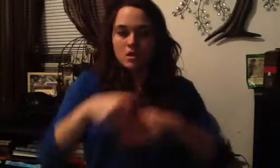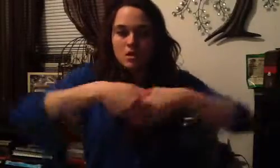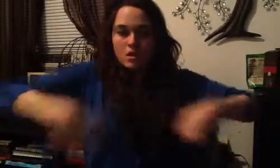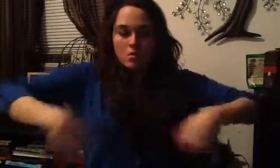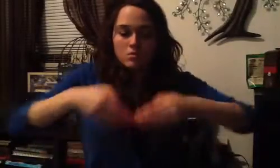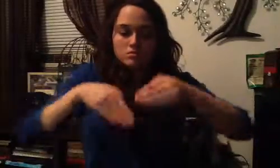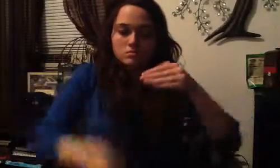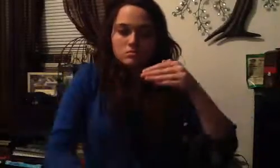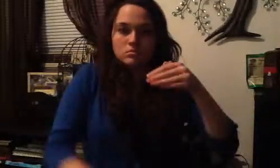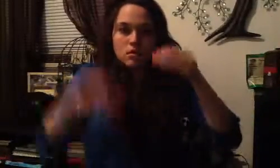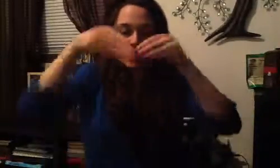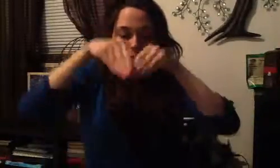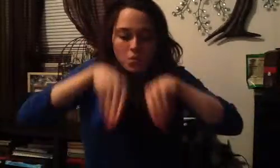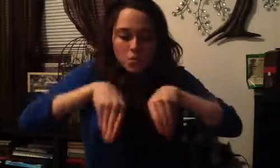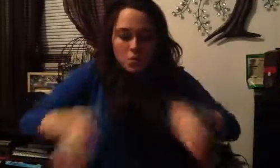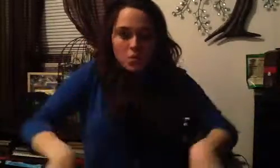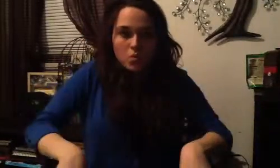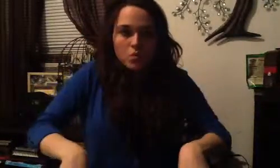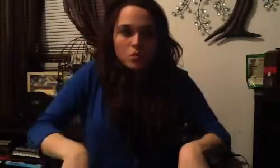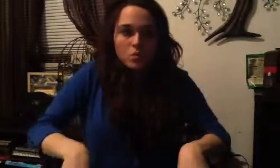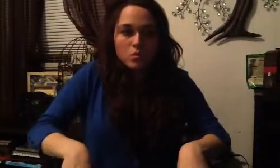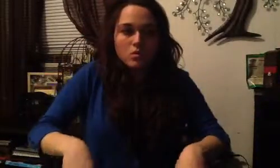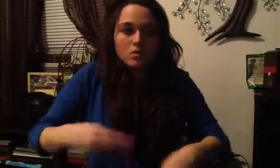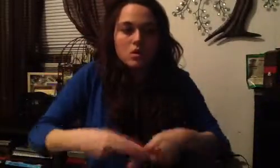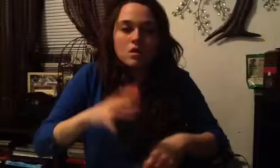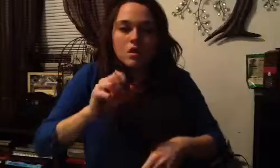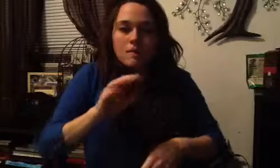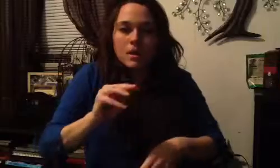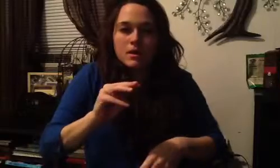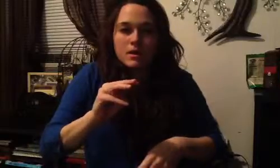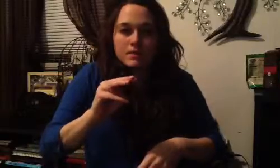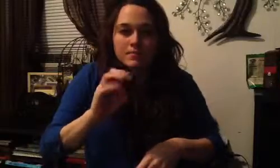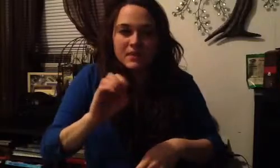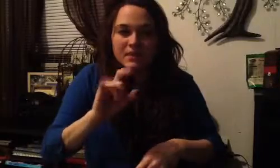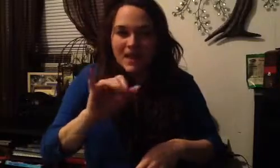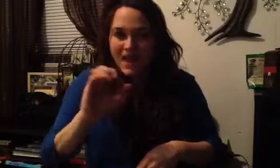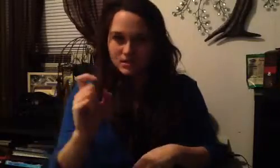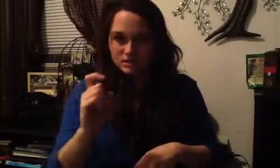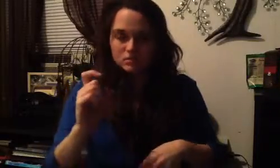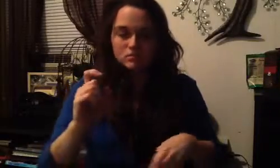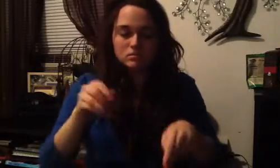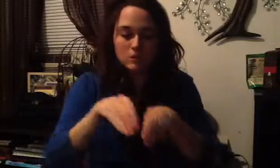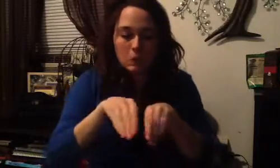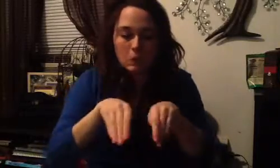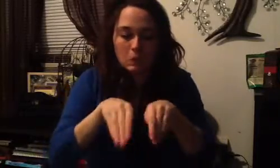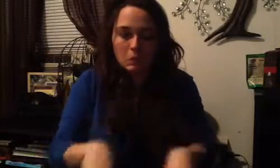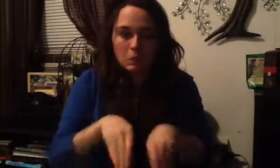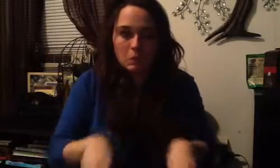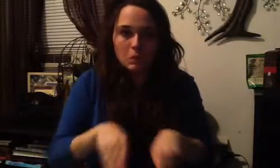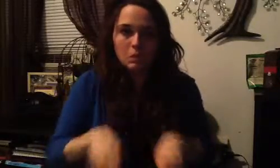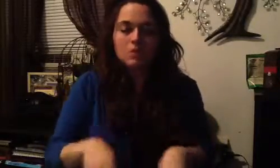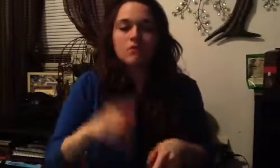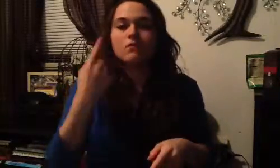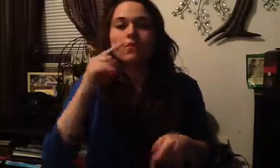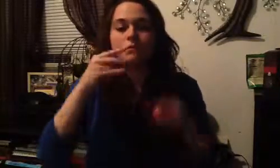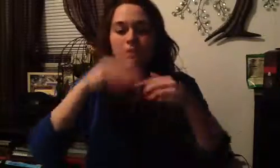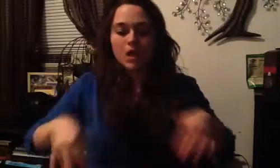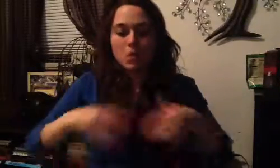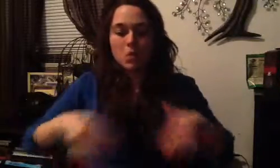the common iliacs that will split to an internal and external common iliac that will feed the entire lower extremity.